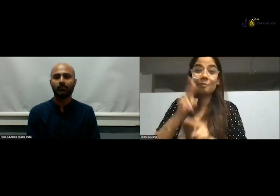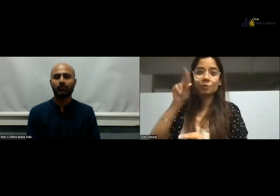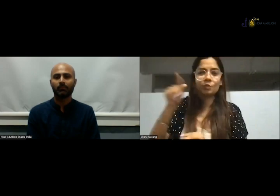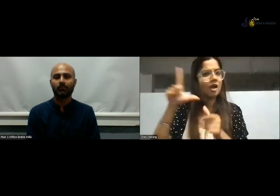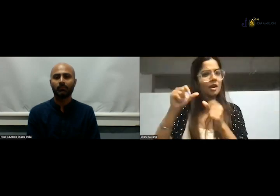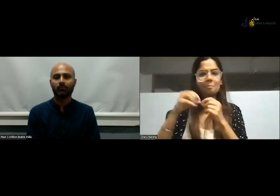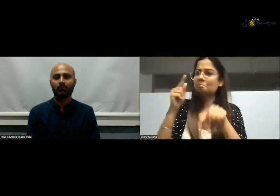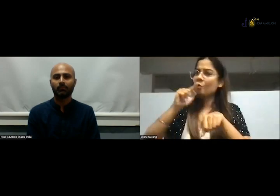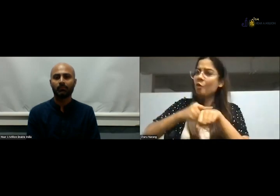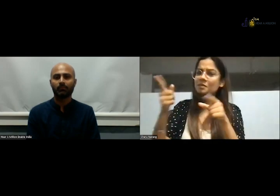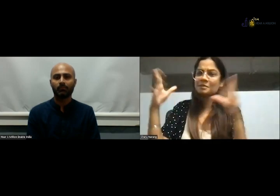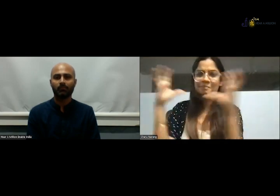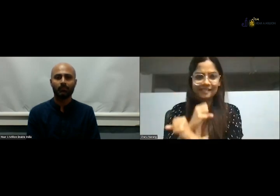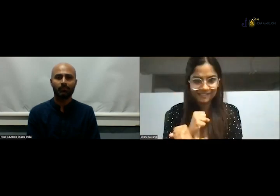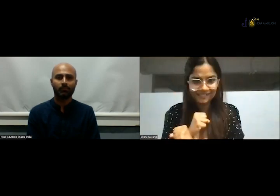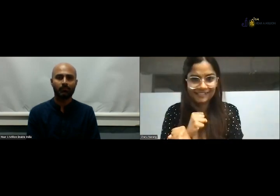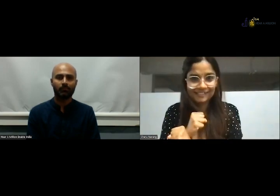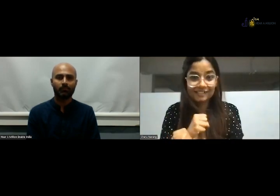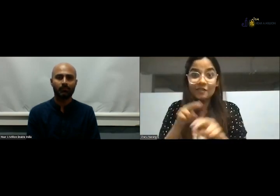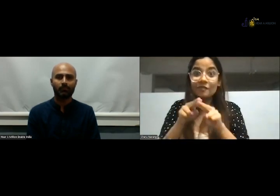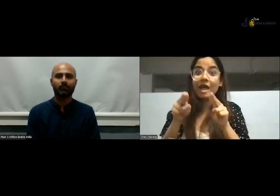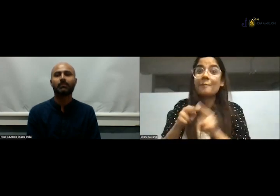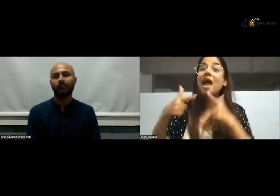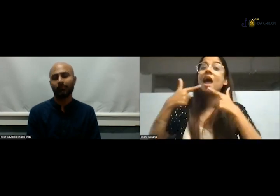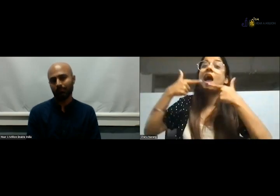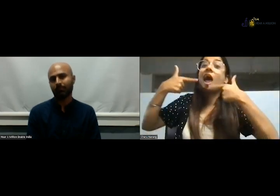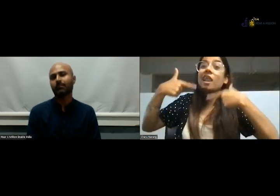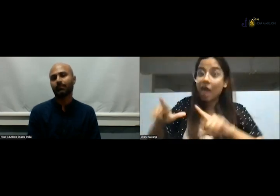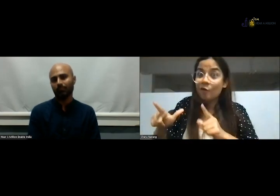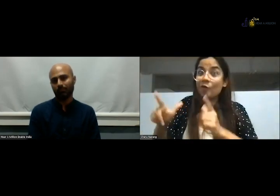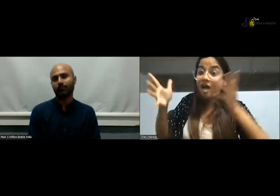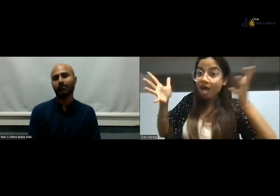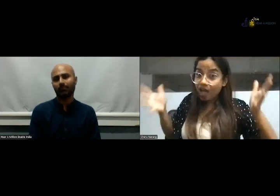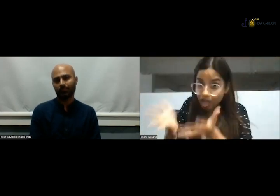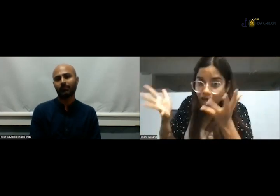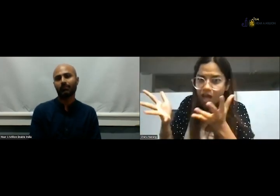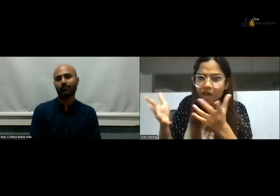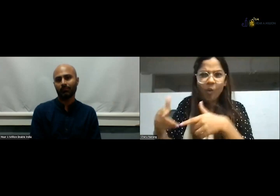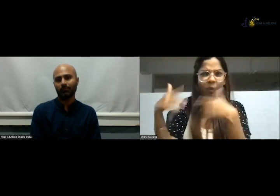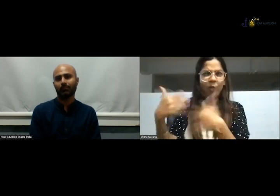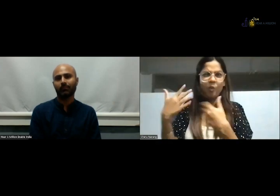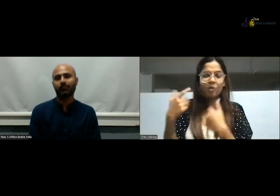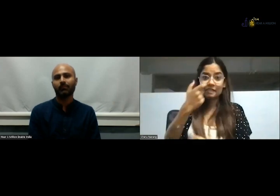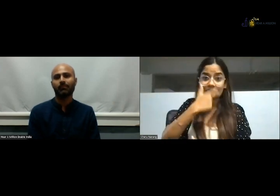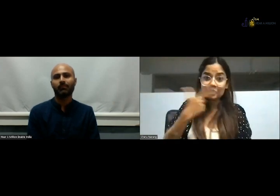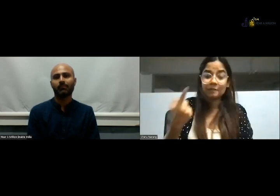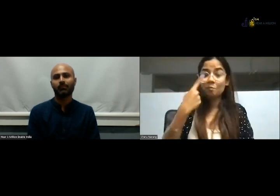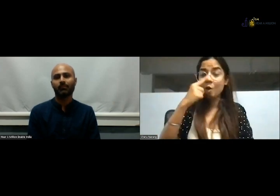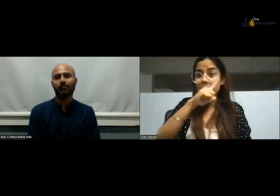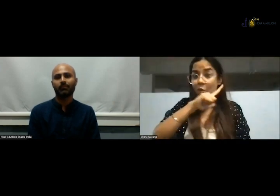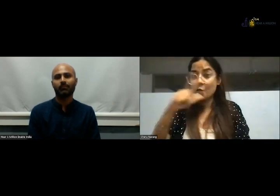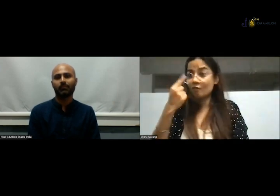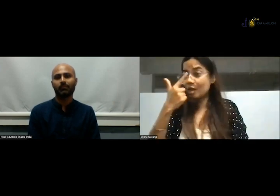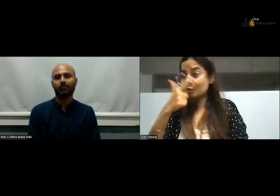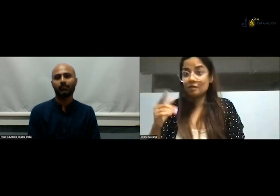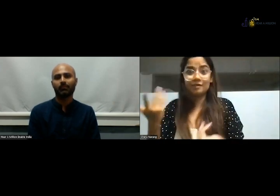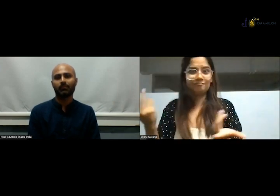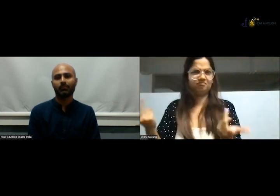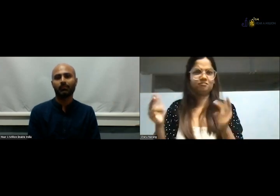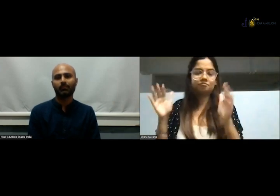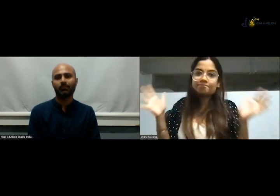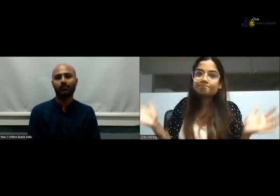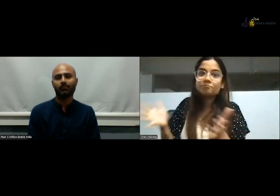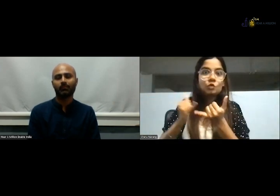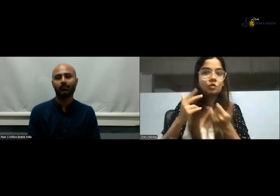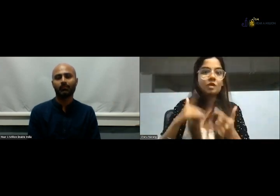her to just get her achievements and, do whatever she wanted to do in her life. Very